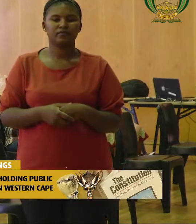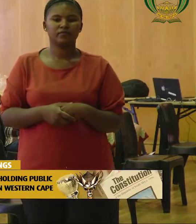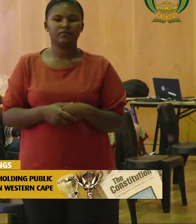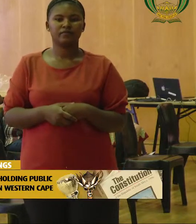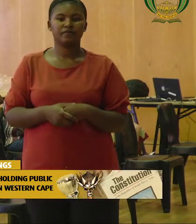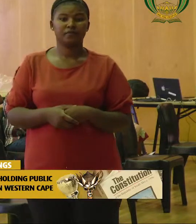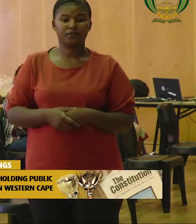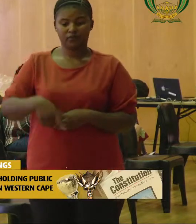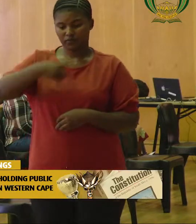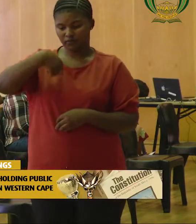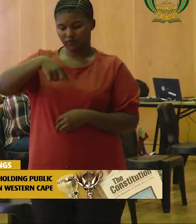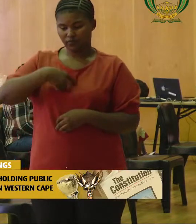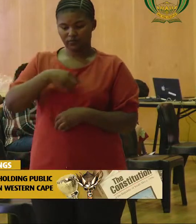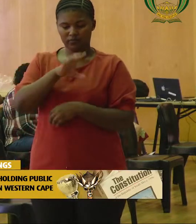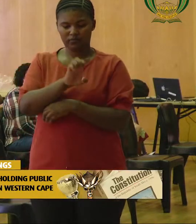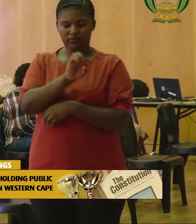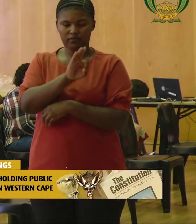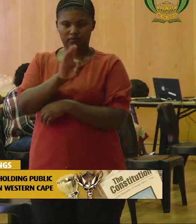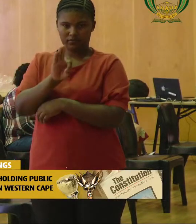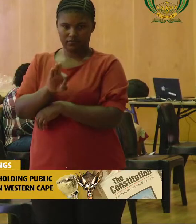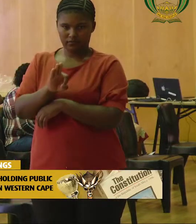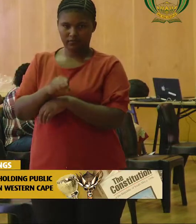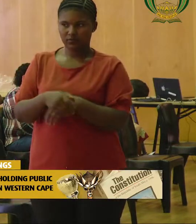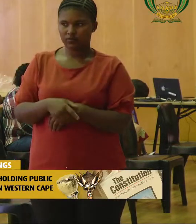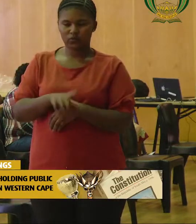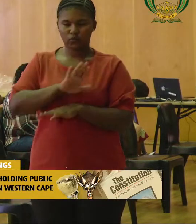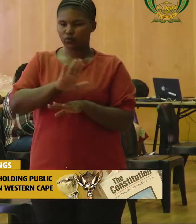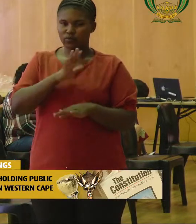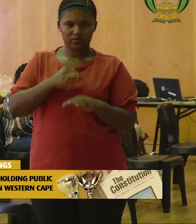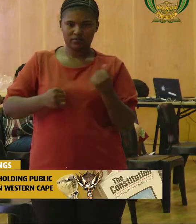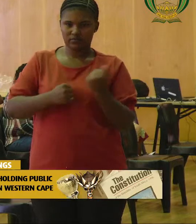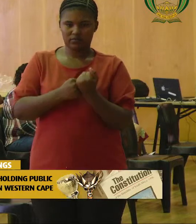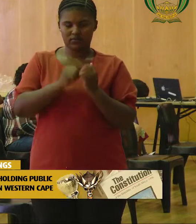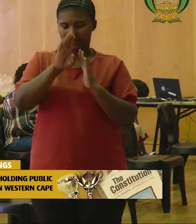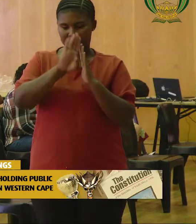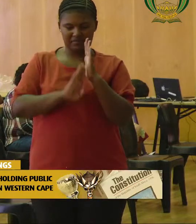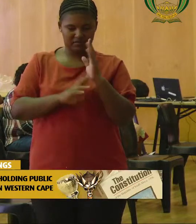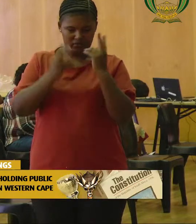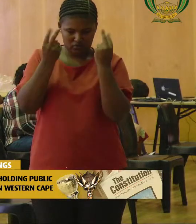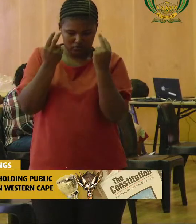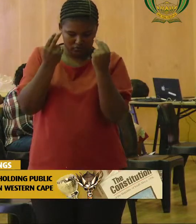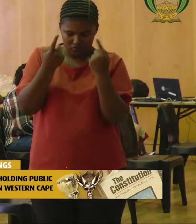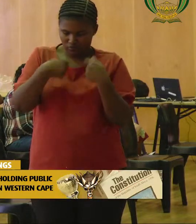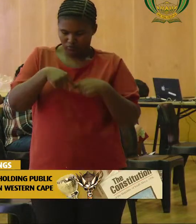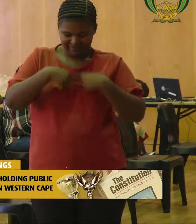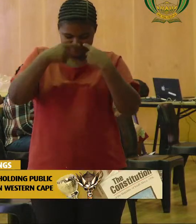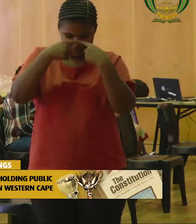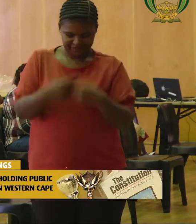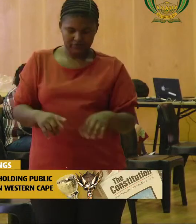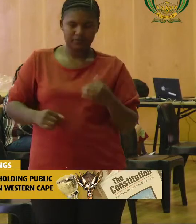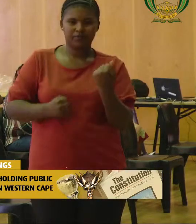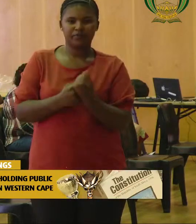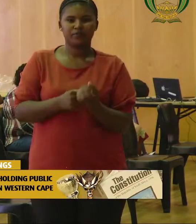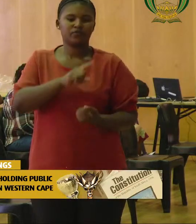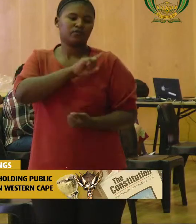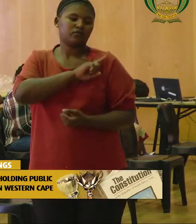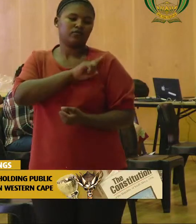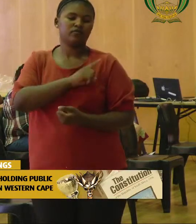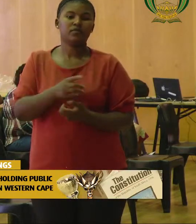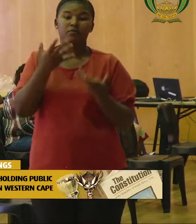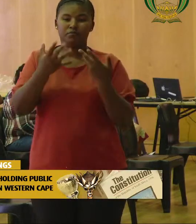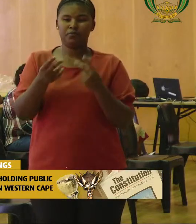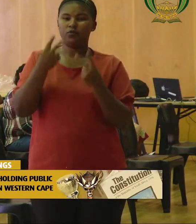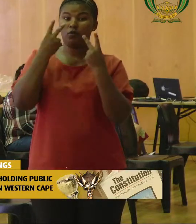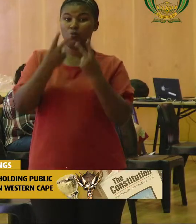We as EFF, we don't support this bill. Ngoba ngoku if